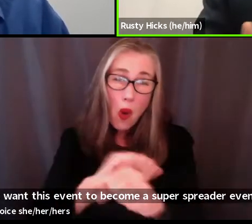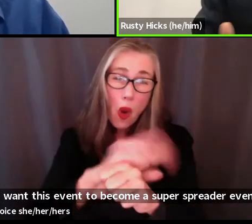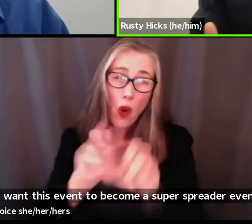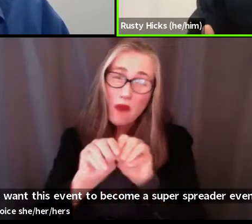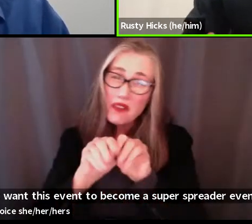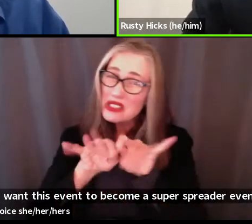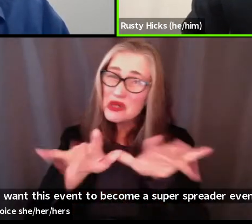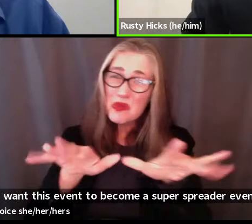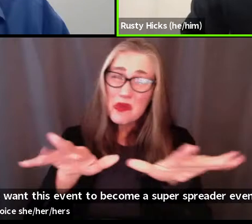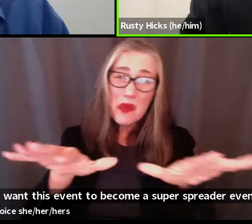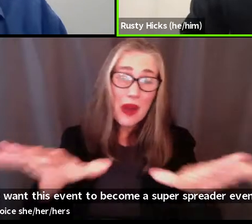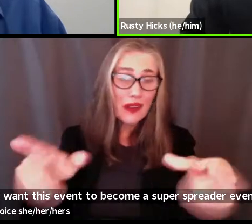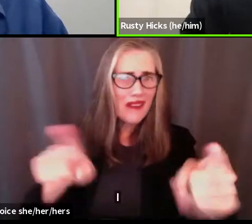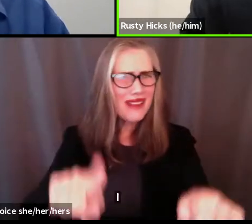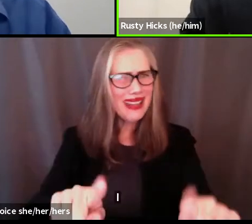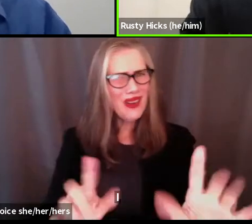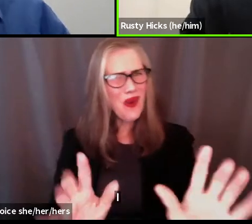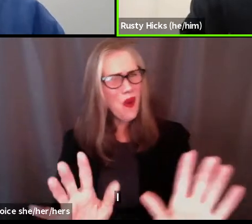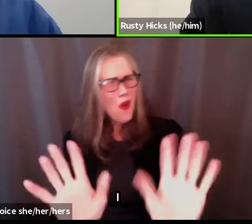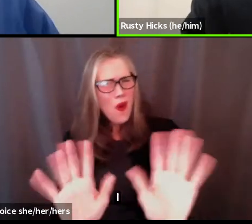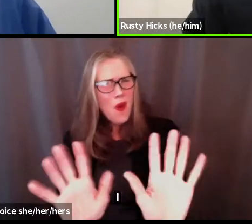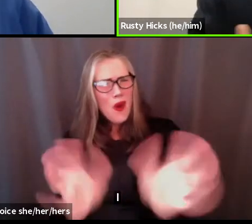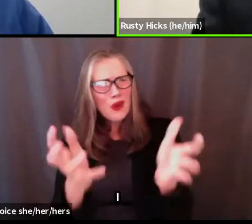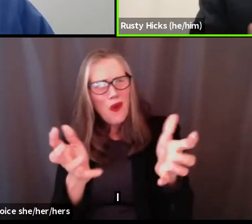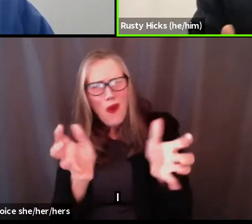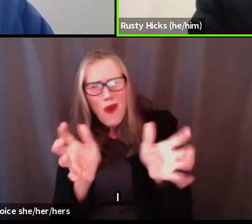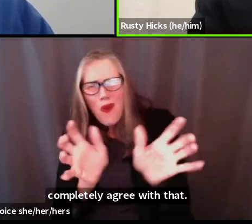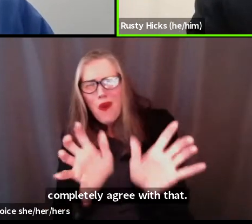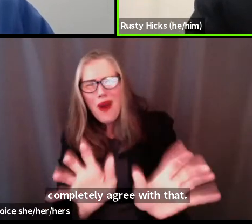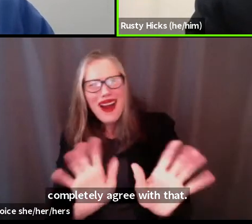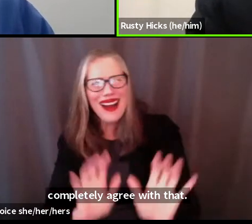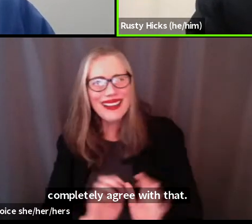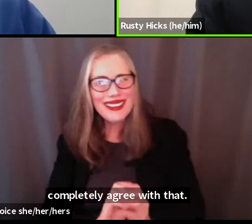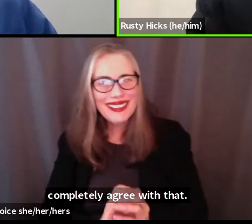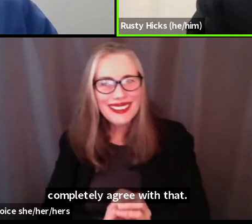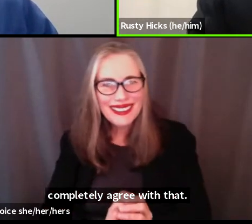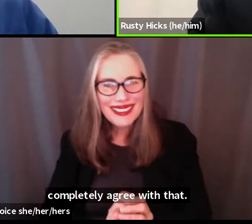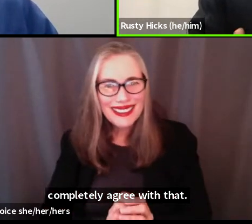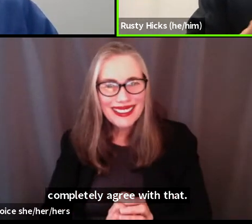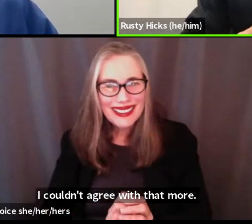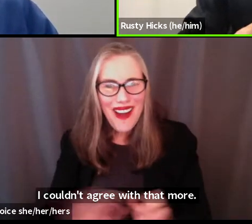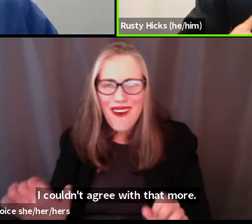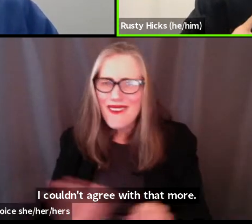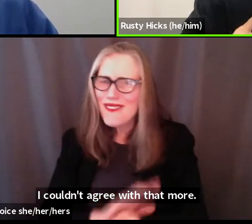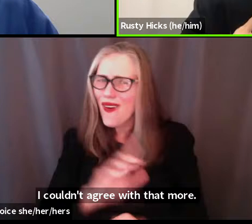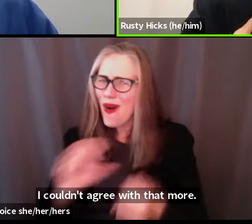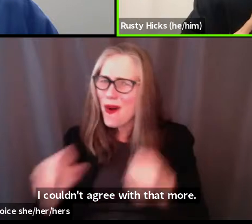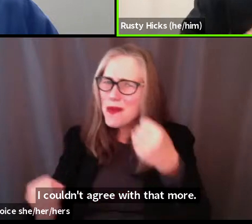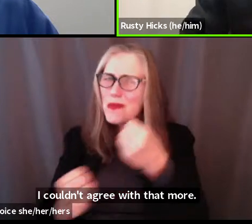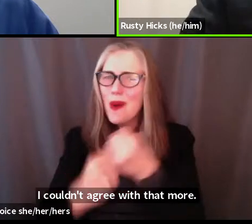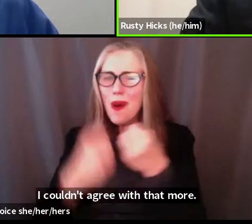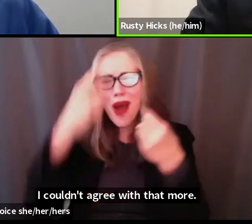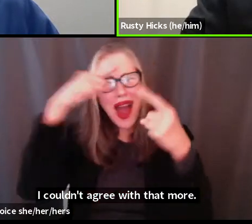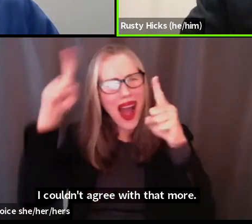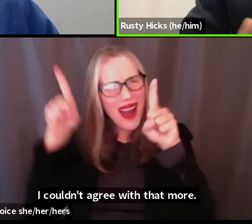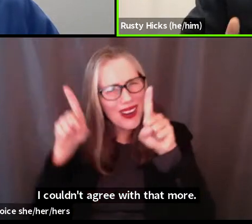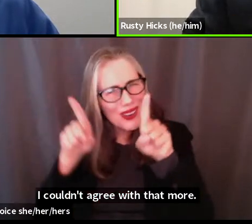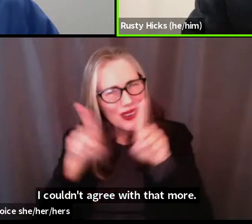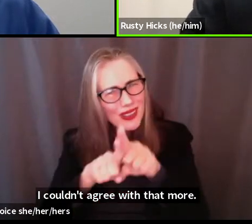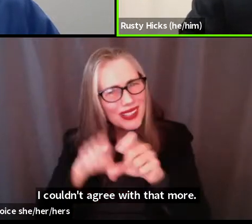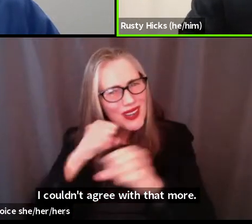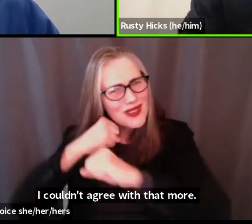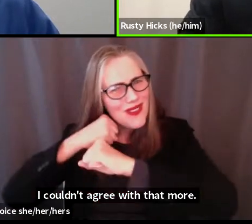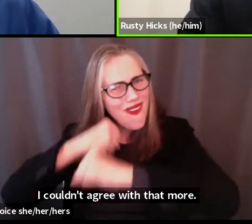I completely agree with that. I couldn't agree with that more. So you have my commitment. I believe you